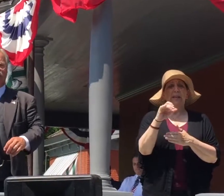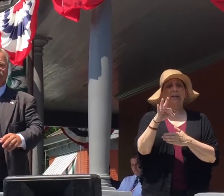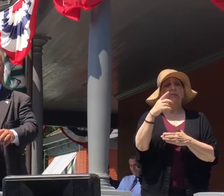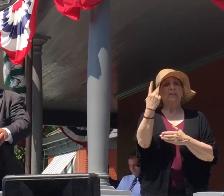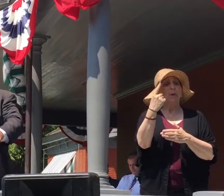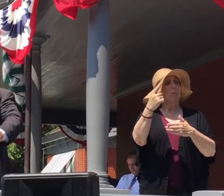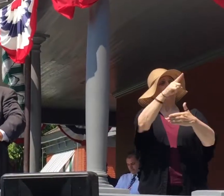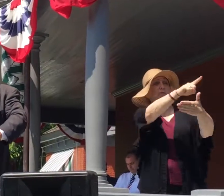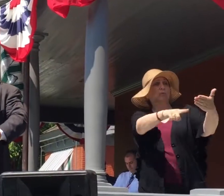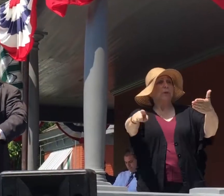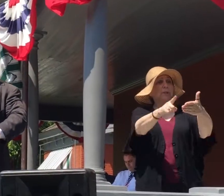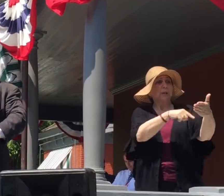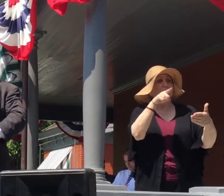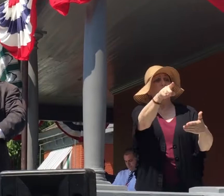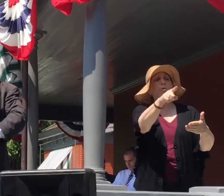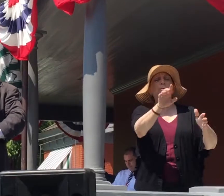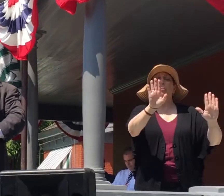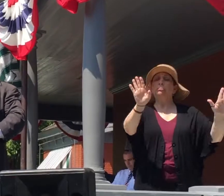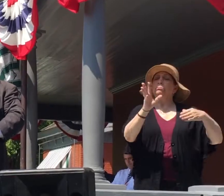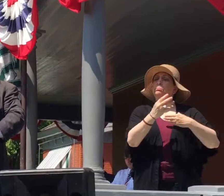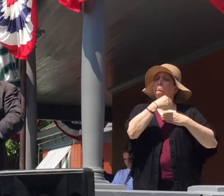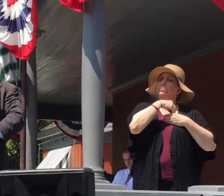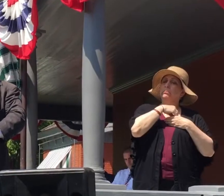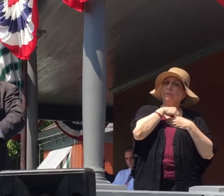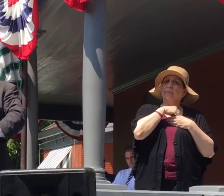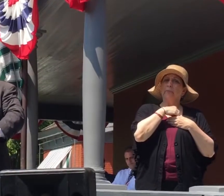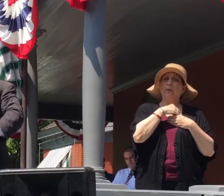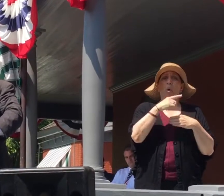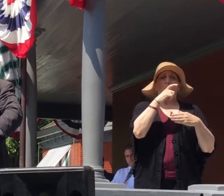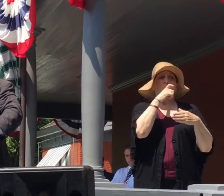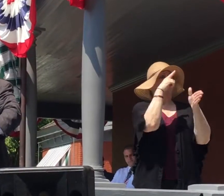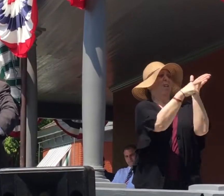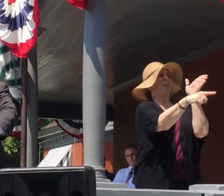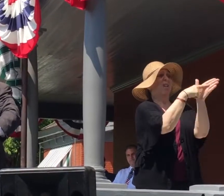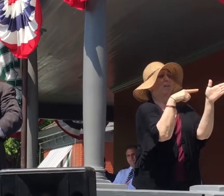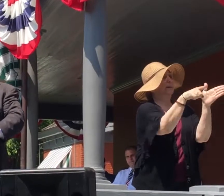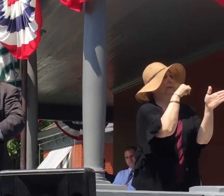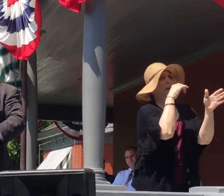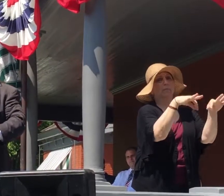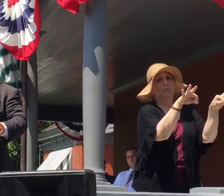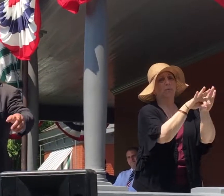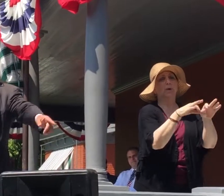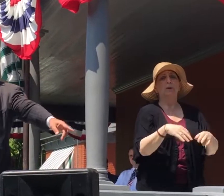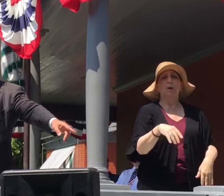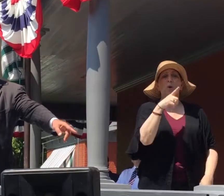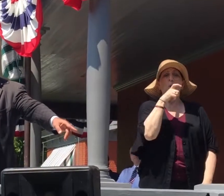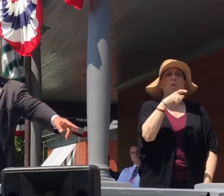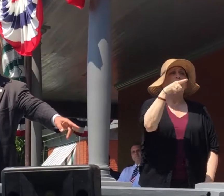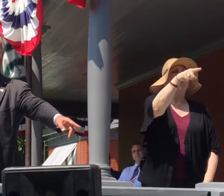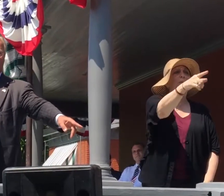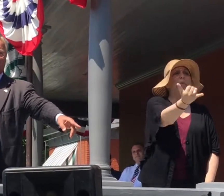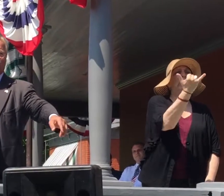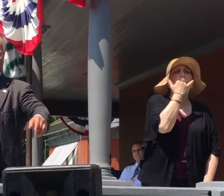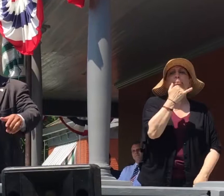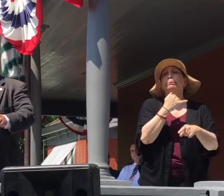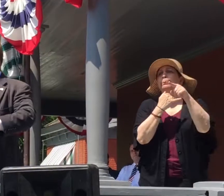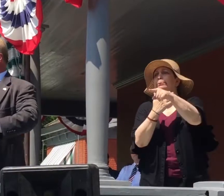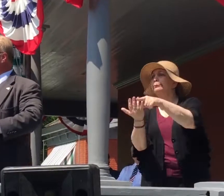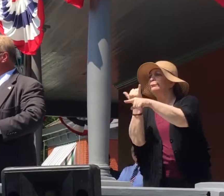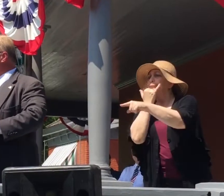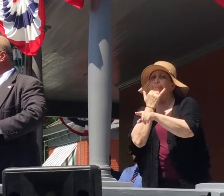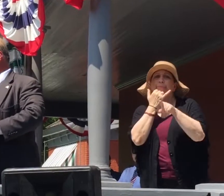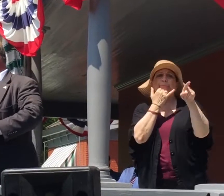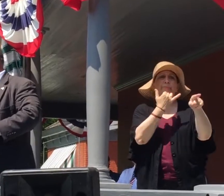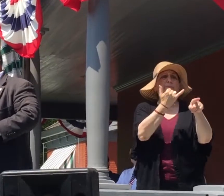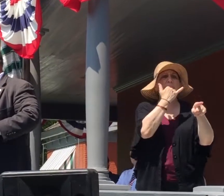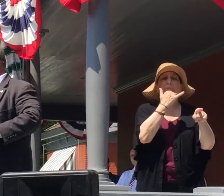remember, it is not the critic who counts. Not the man who points out how the strong man